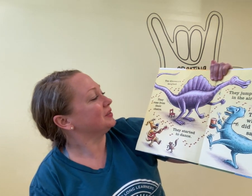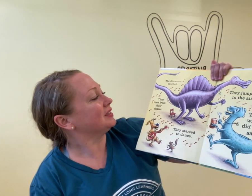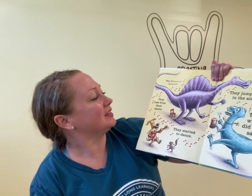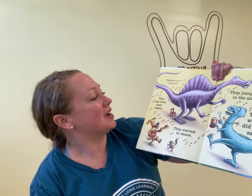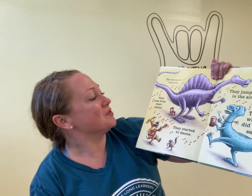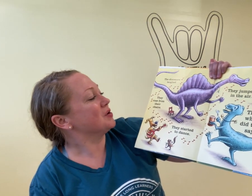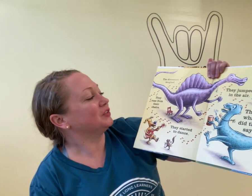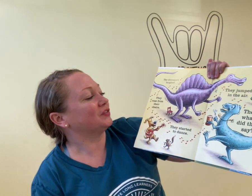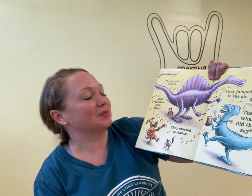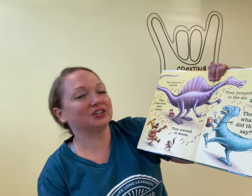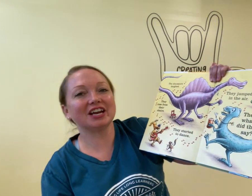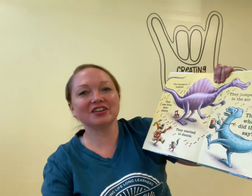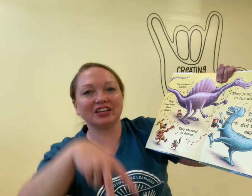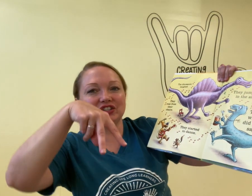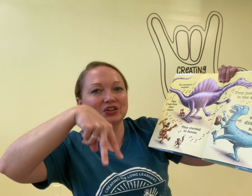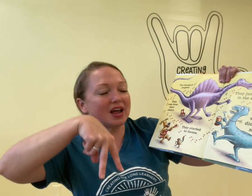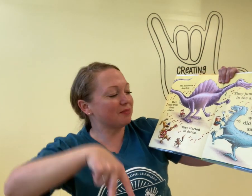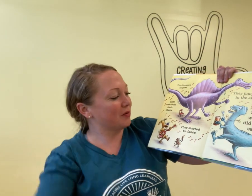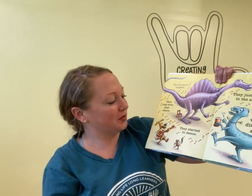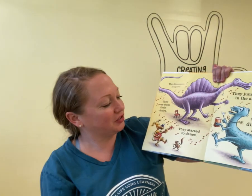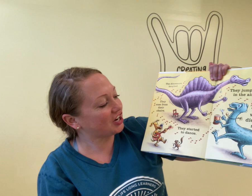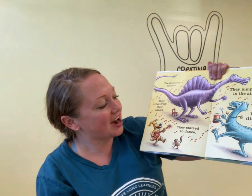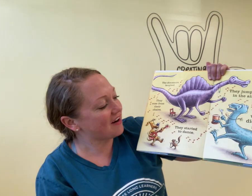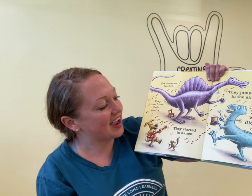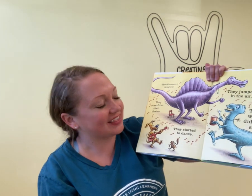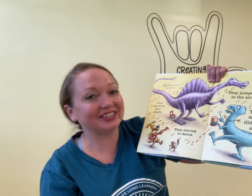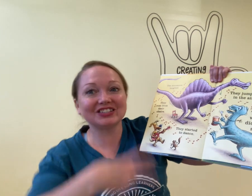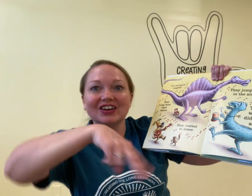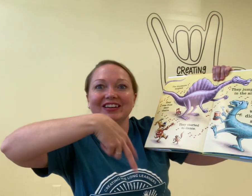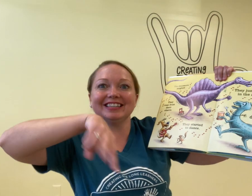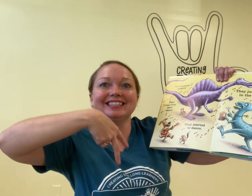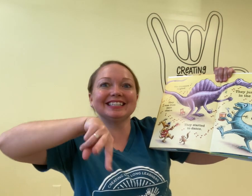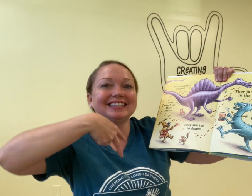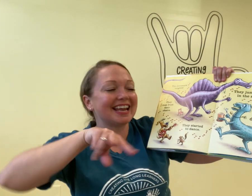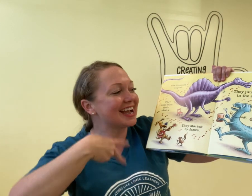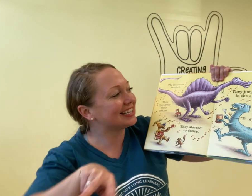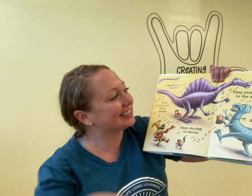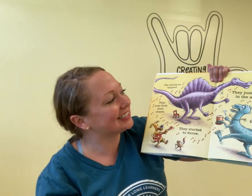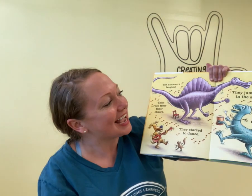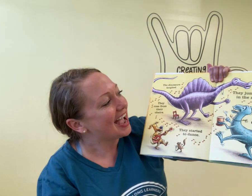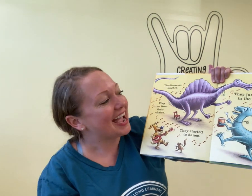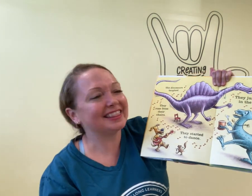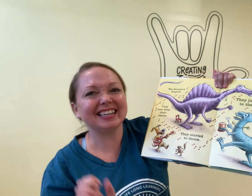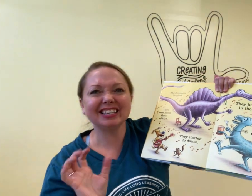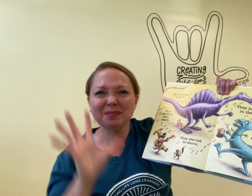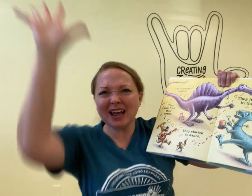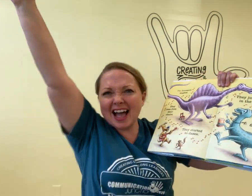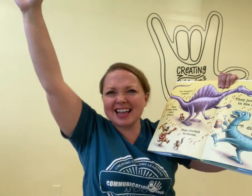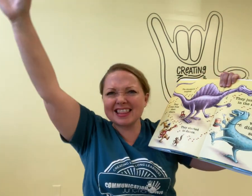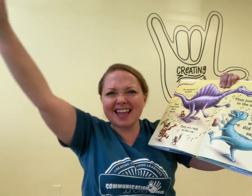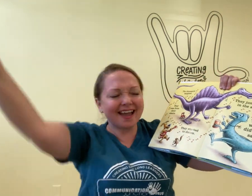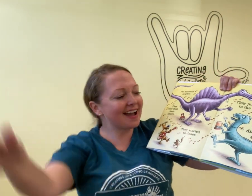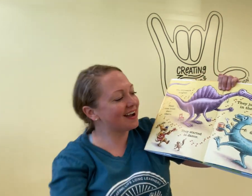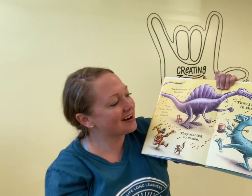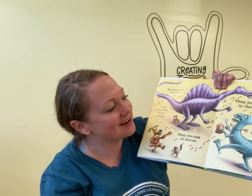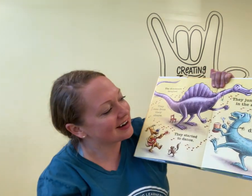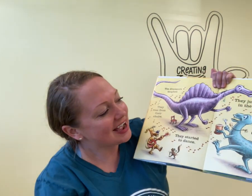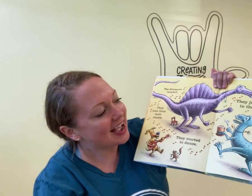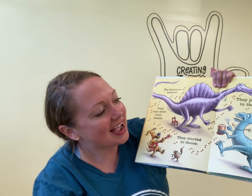They rose from their chair, they stood up from their chair, and they started to dance. And they jumped high in the air. And